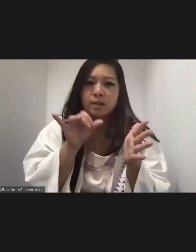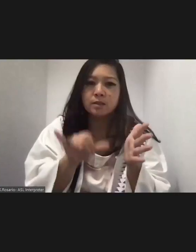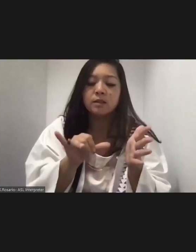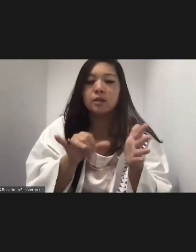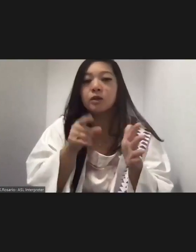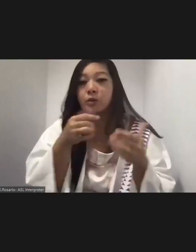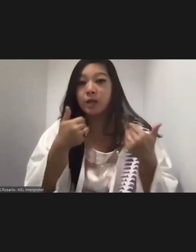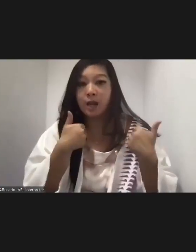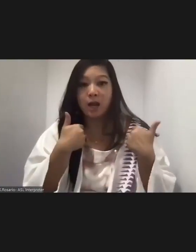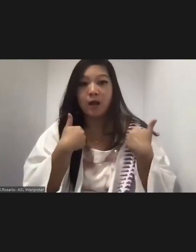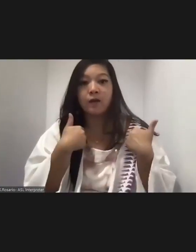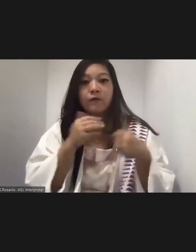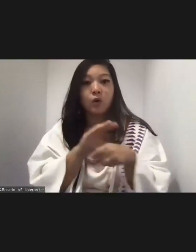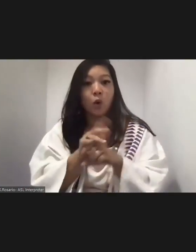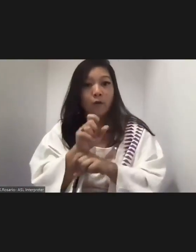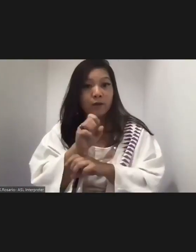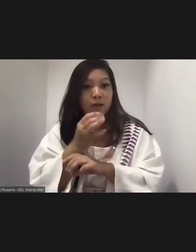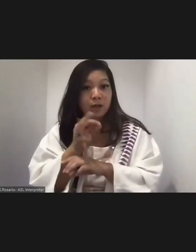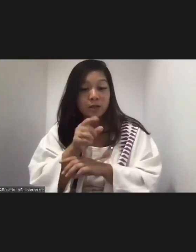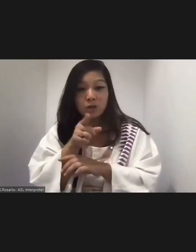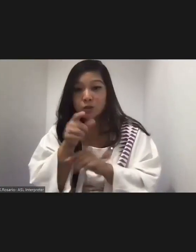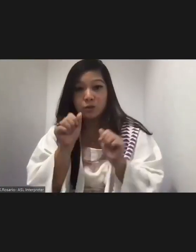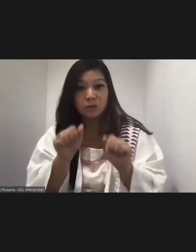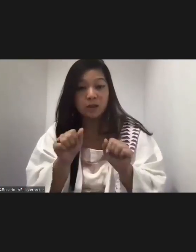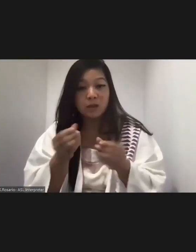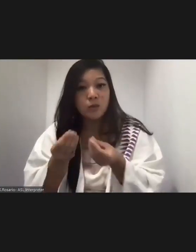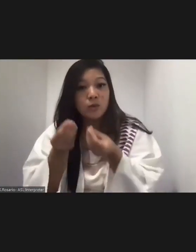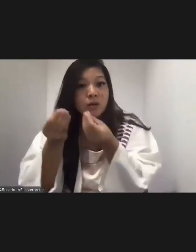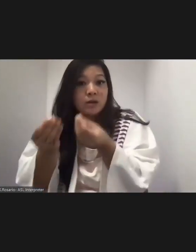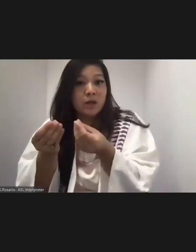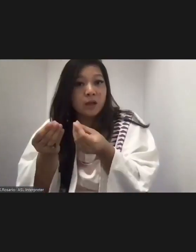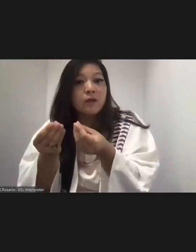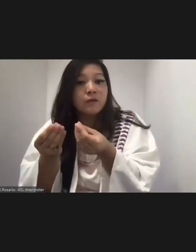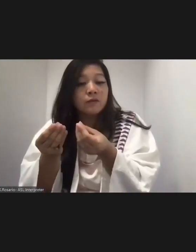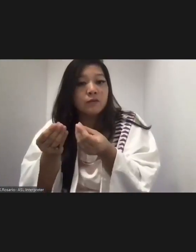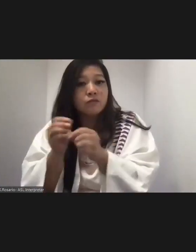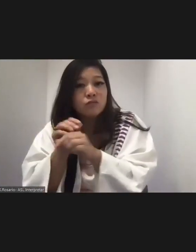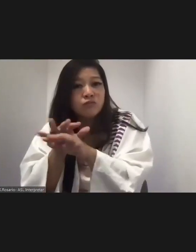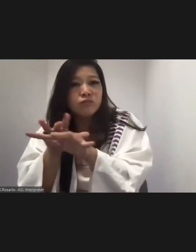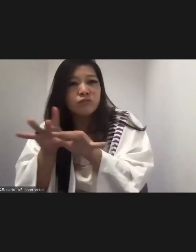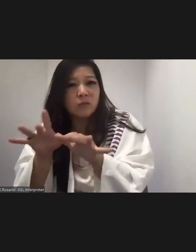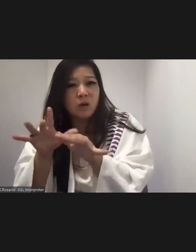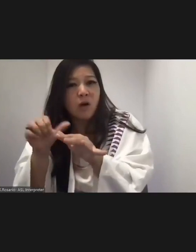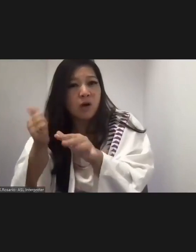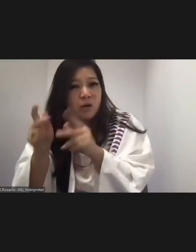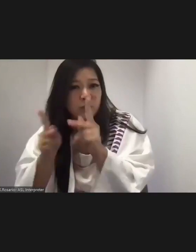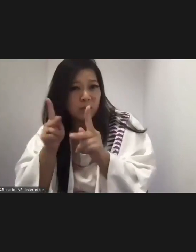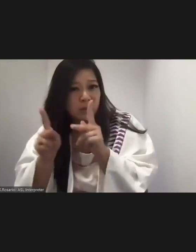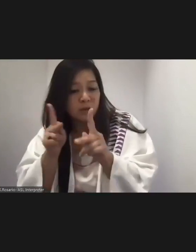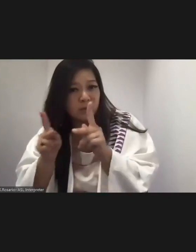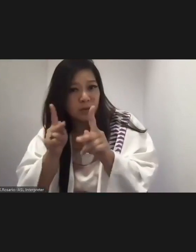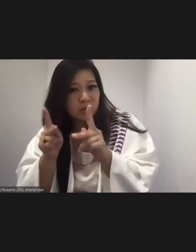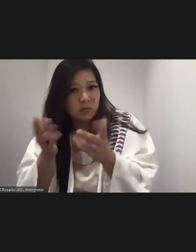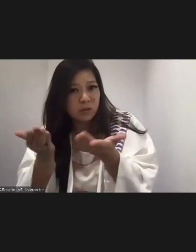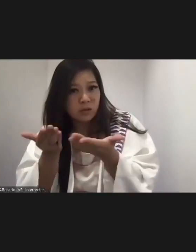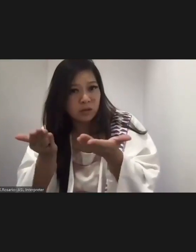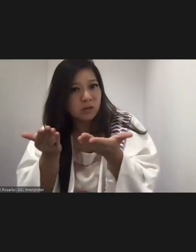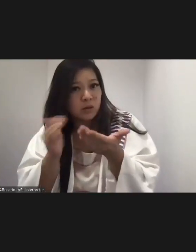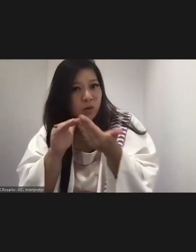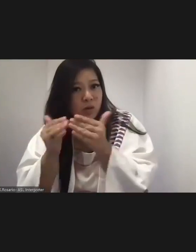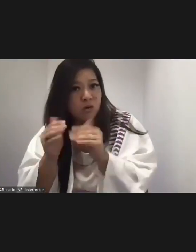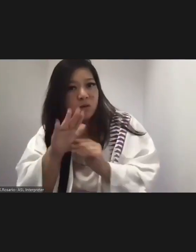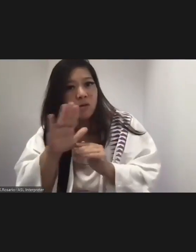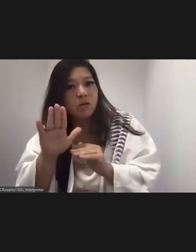the virus and you can give the virus to other people. And again,